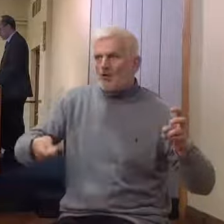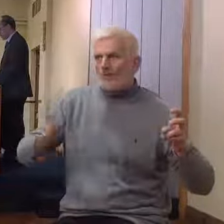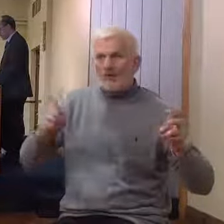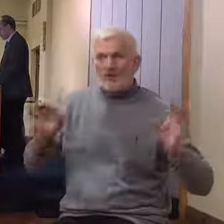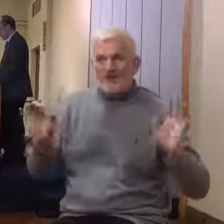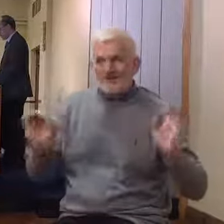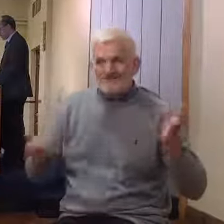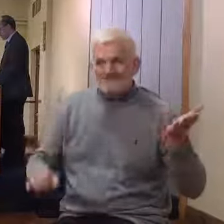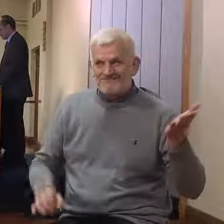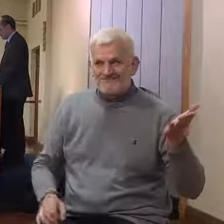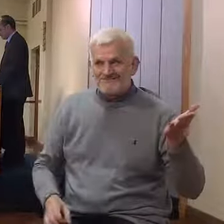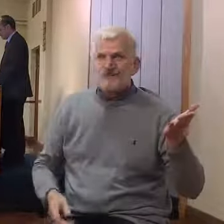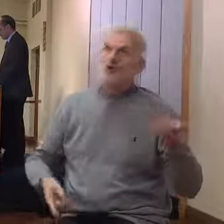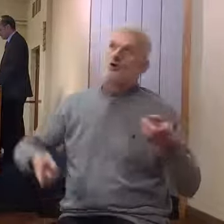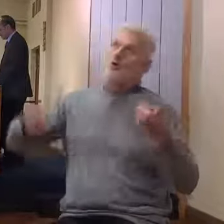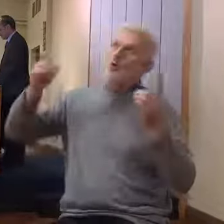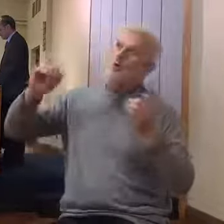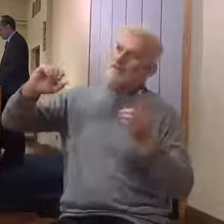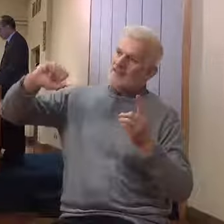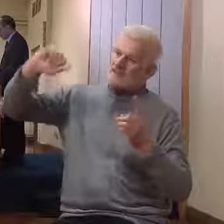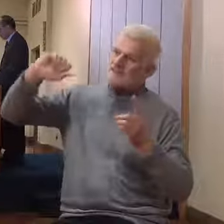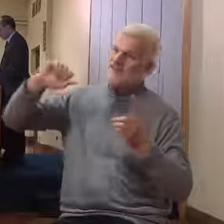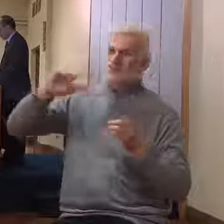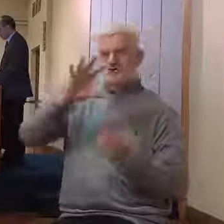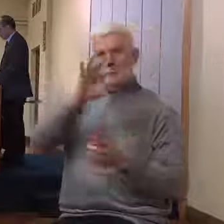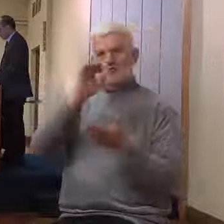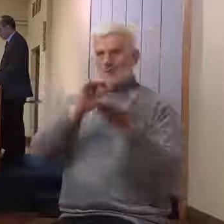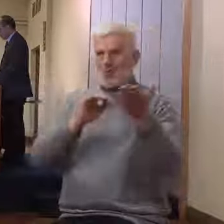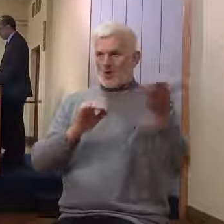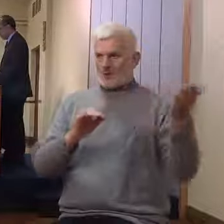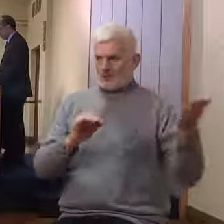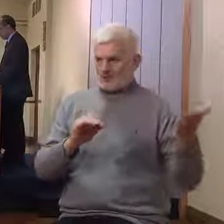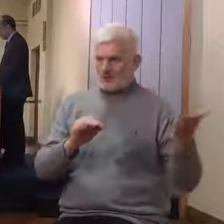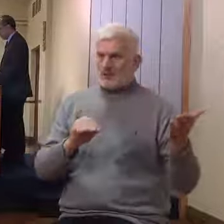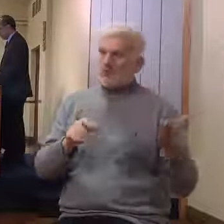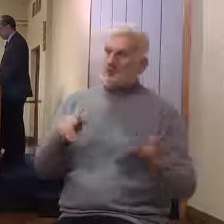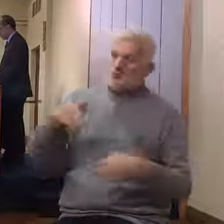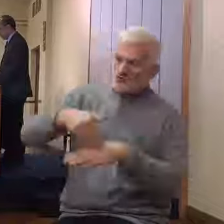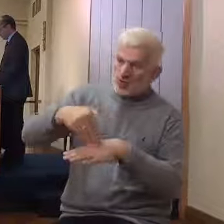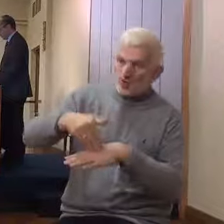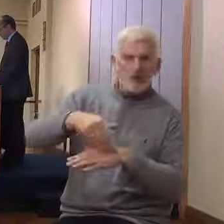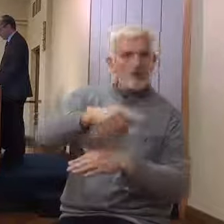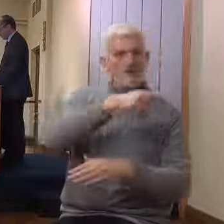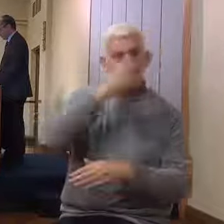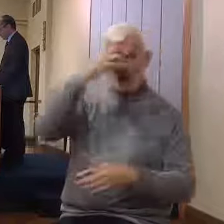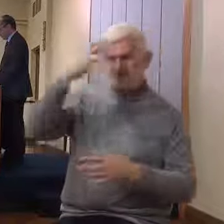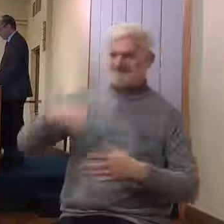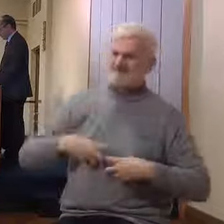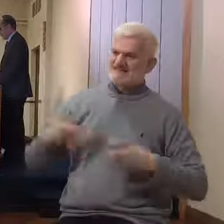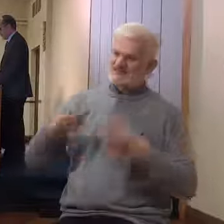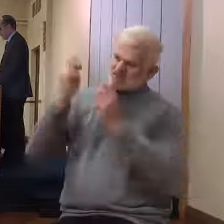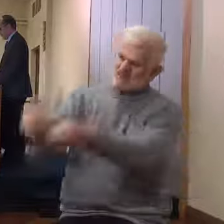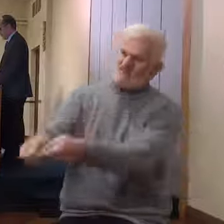the minister of God, a revenger to execute wrath upon him that doeth evil.